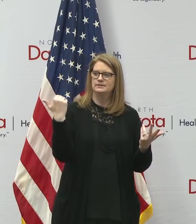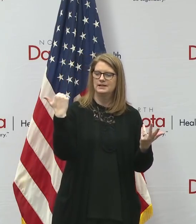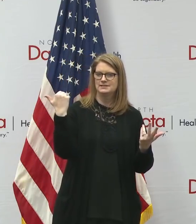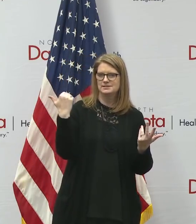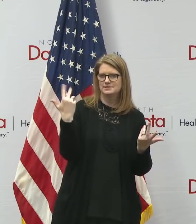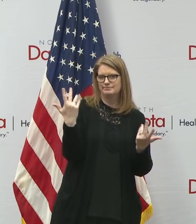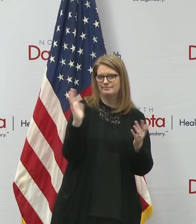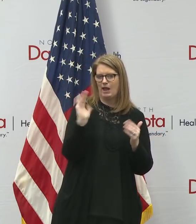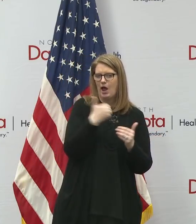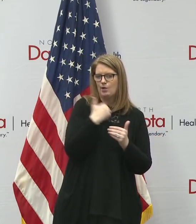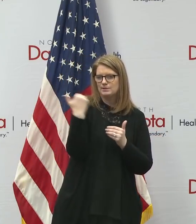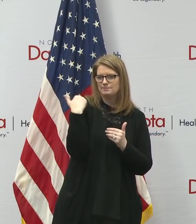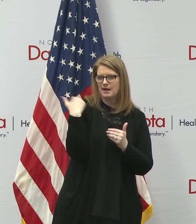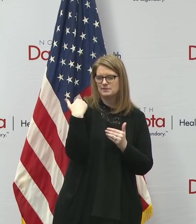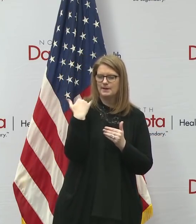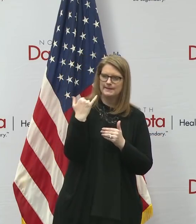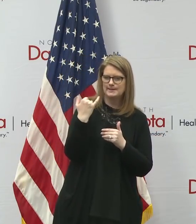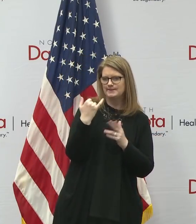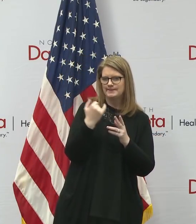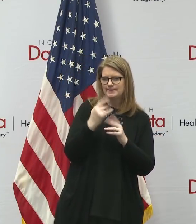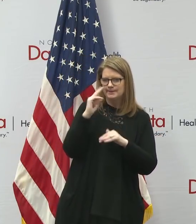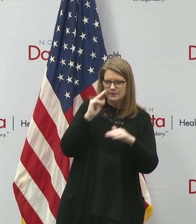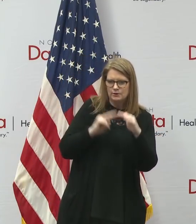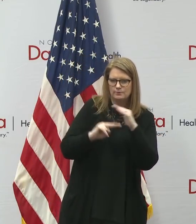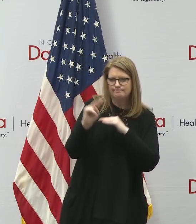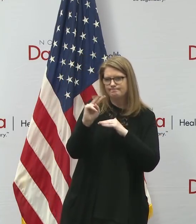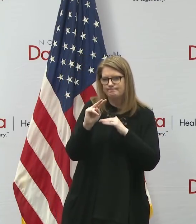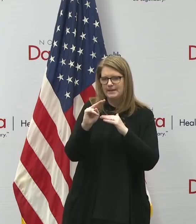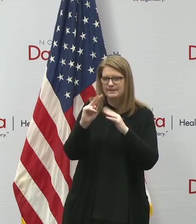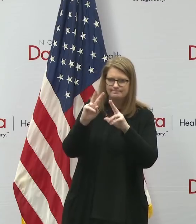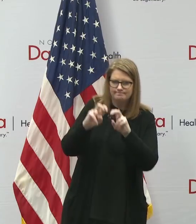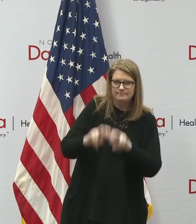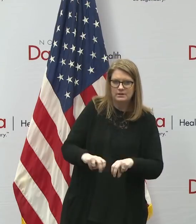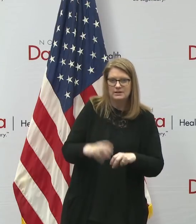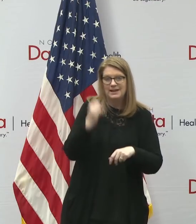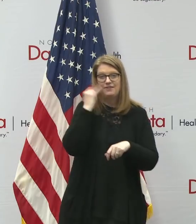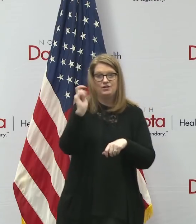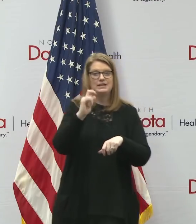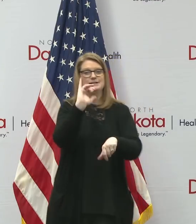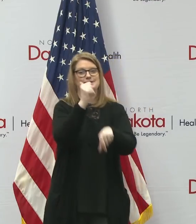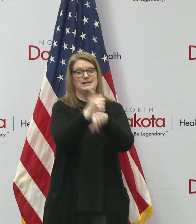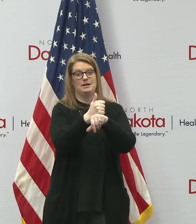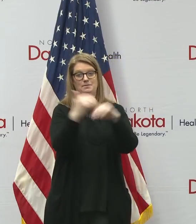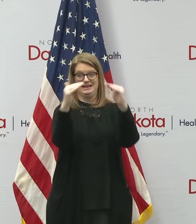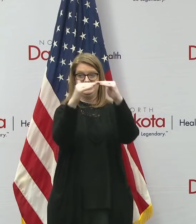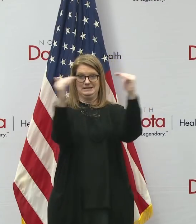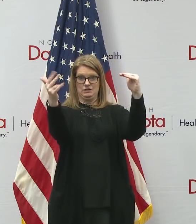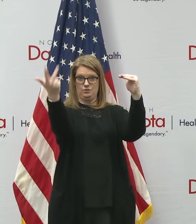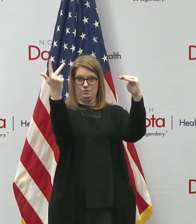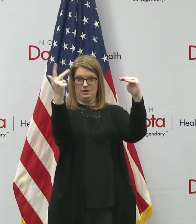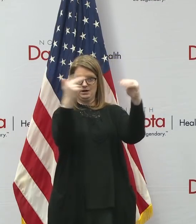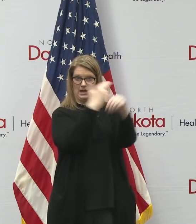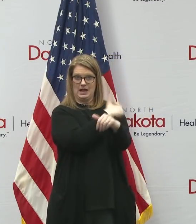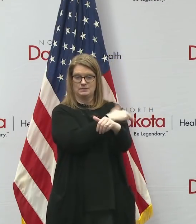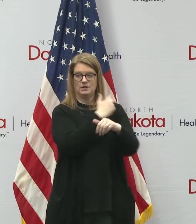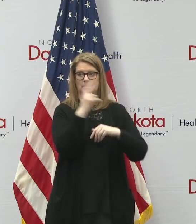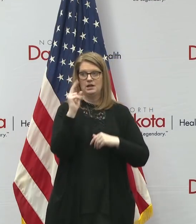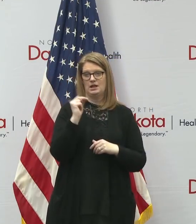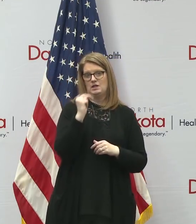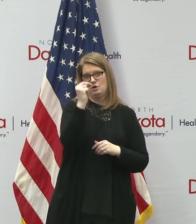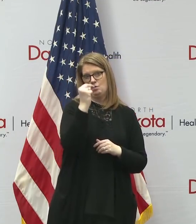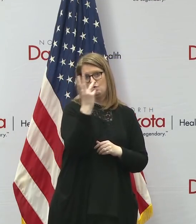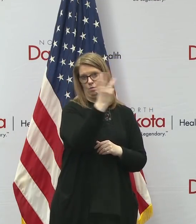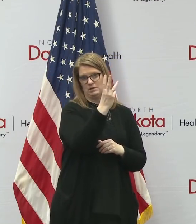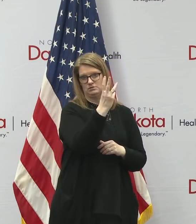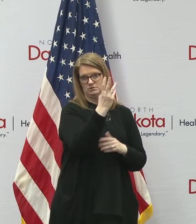future that if we need to stand up a Tier 3 hospital and the northwestern part of the state, we will have a plan